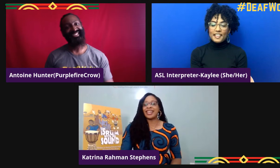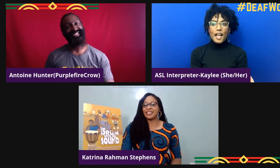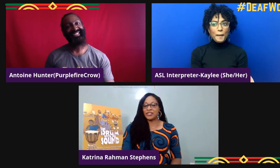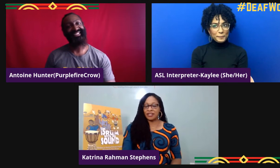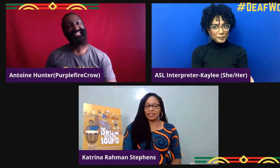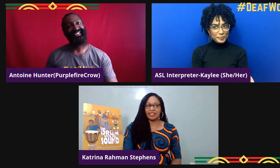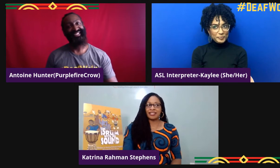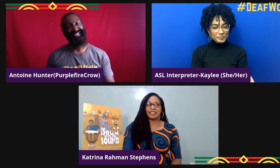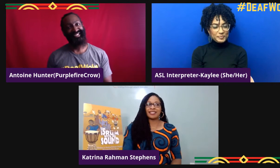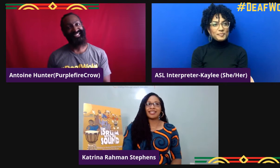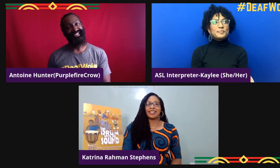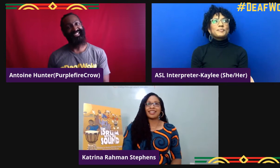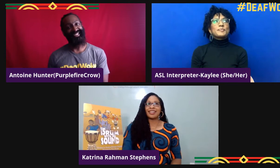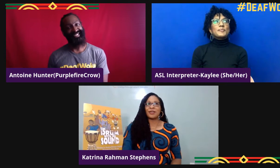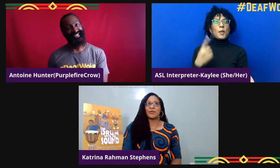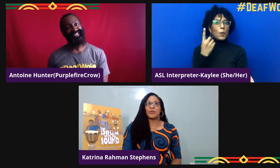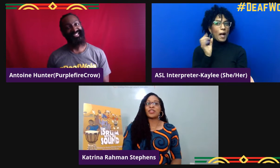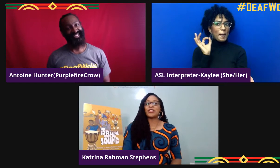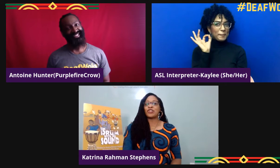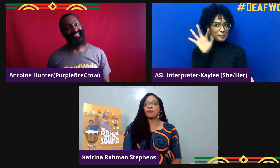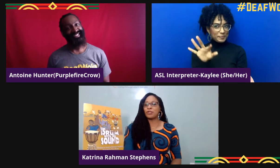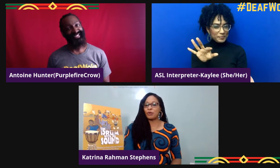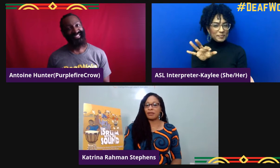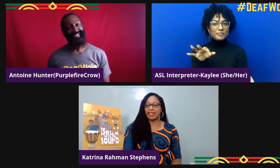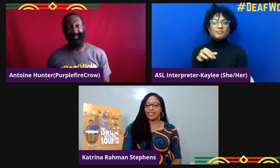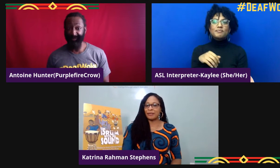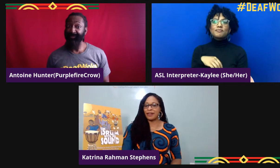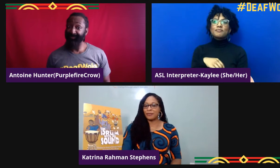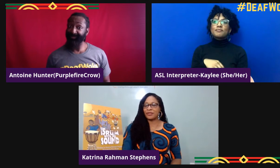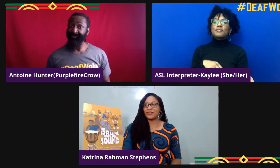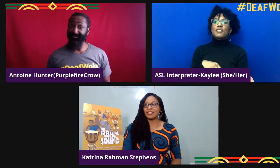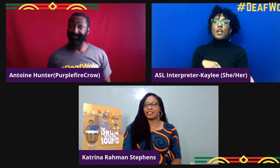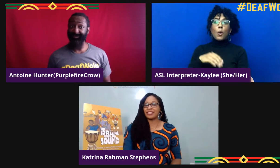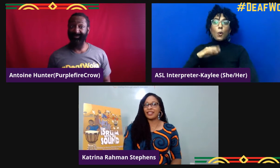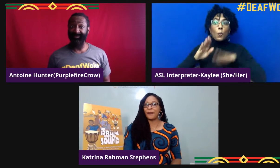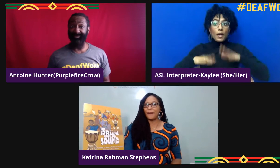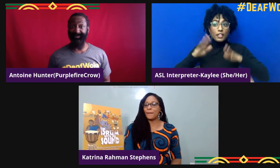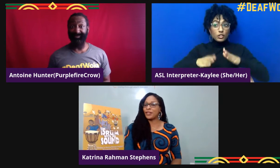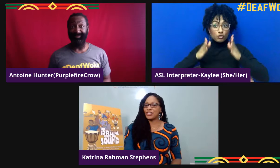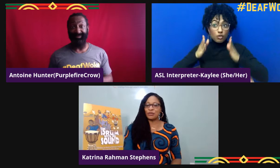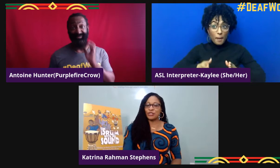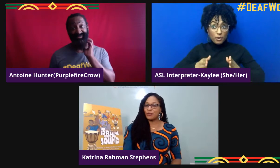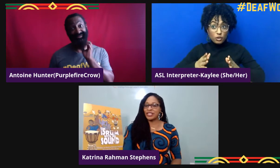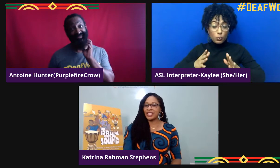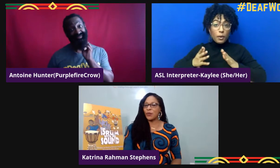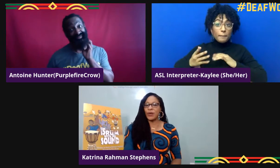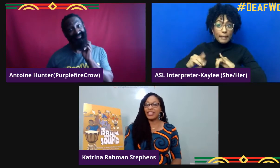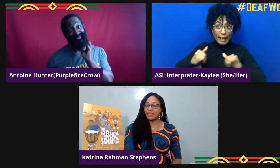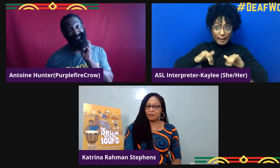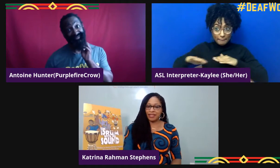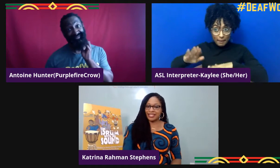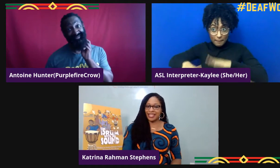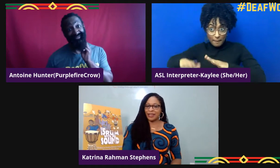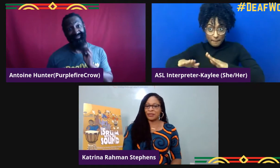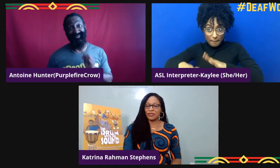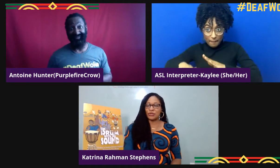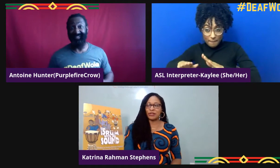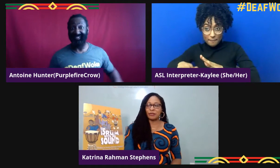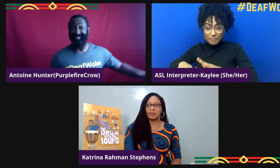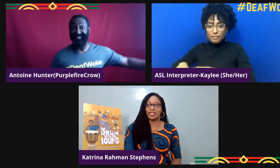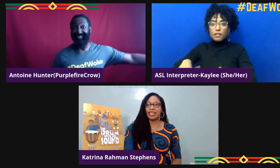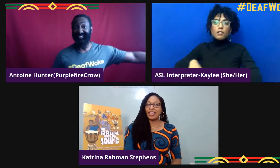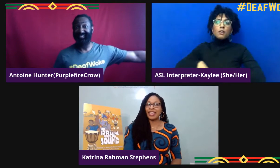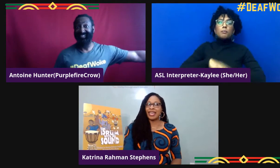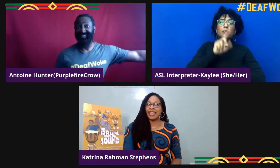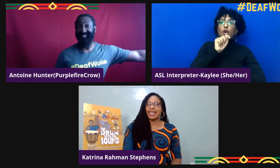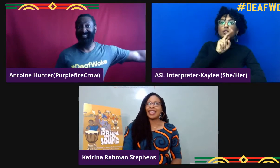One thing that I can share is when the drummers were playing at the bottom of the village, but Tunji wasn't awakened by the sound of the